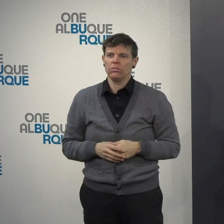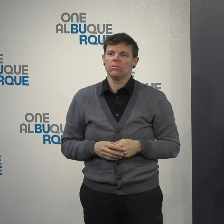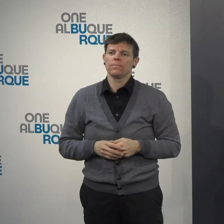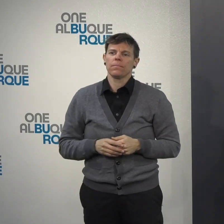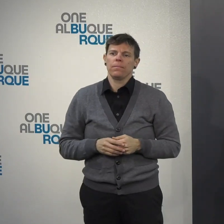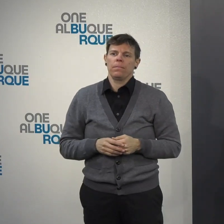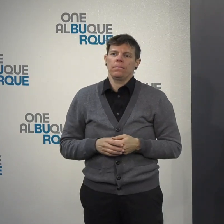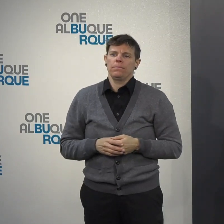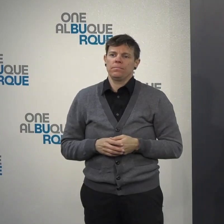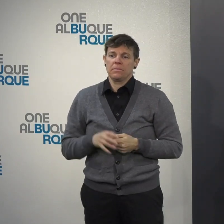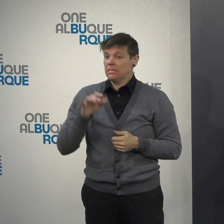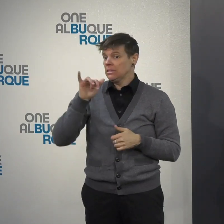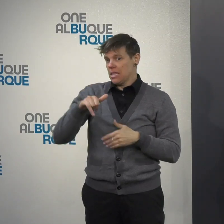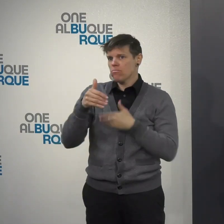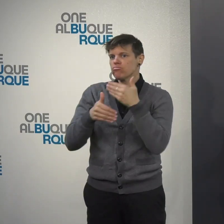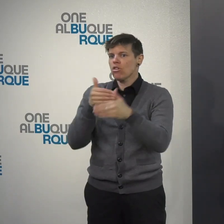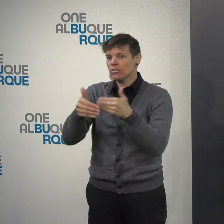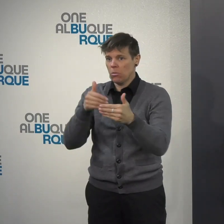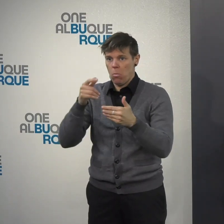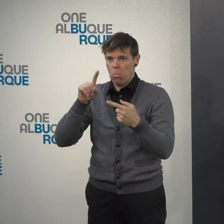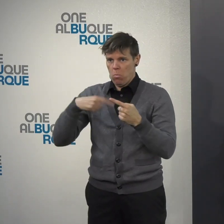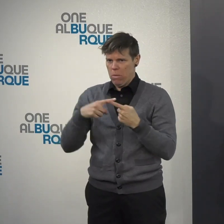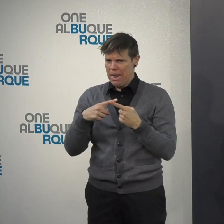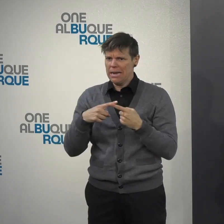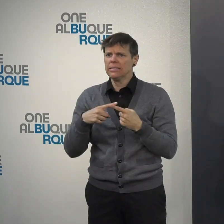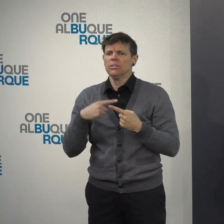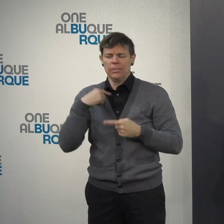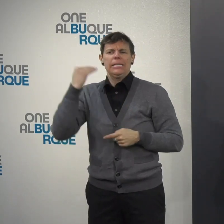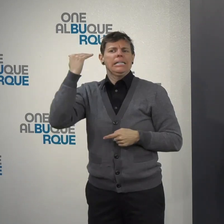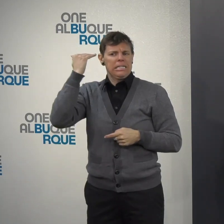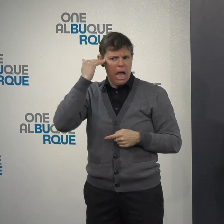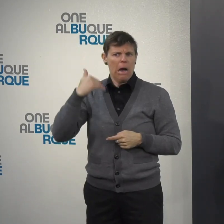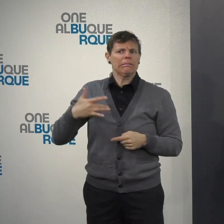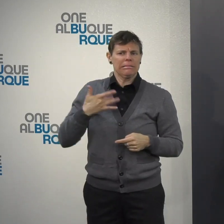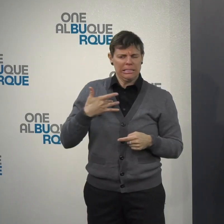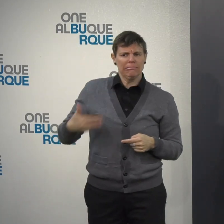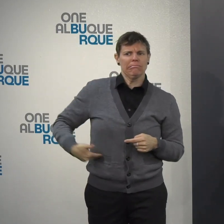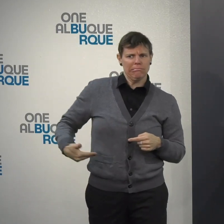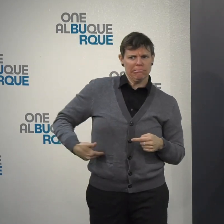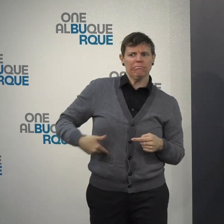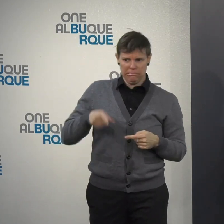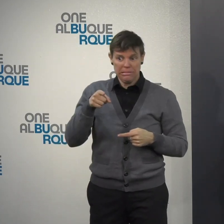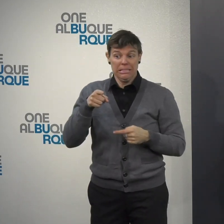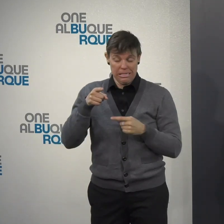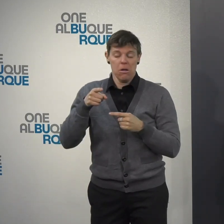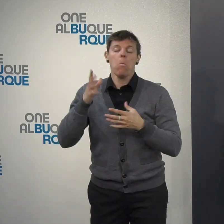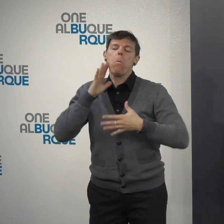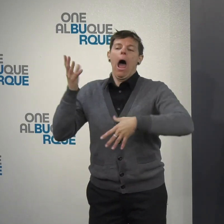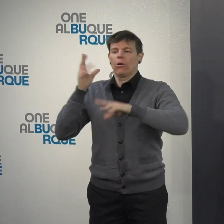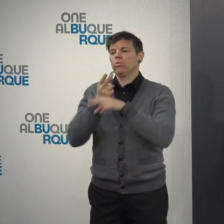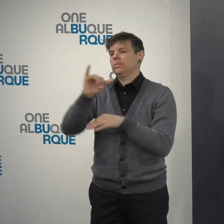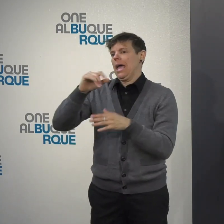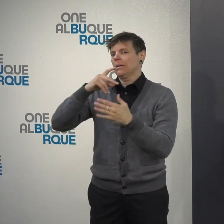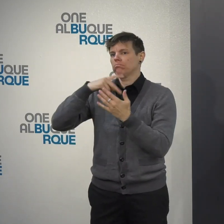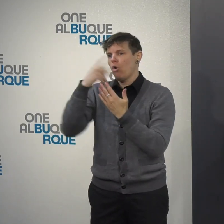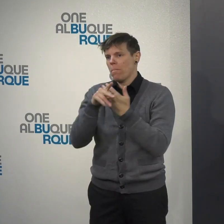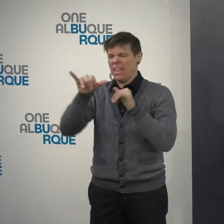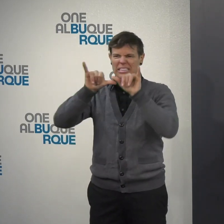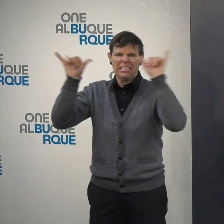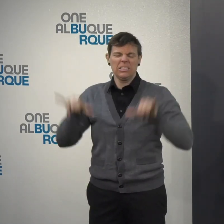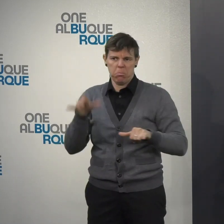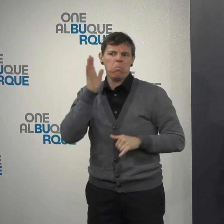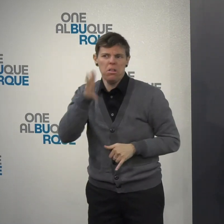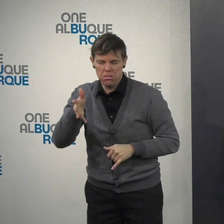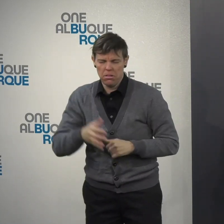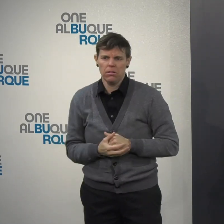also internal and external needs quickly without depleting the field services. That's the uniformed officers, and they're out there every day. So an